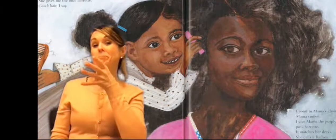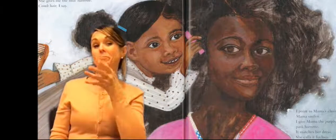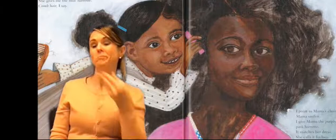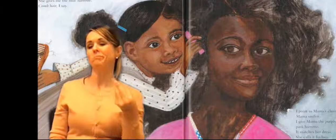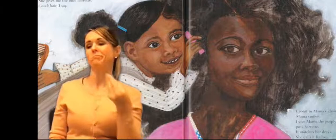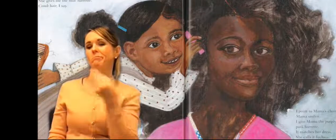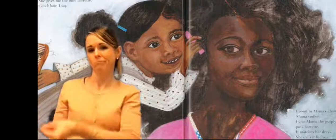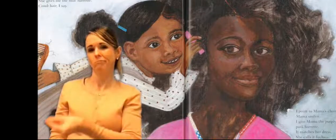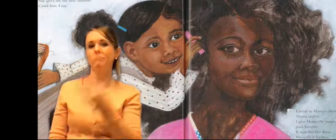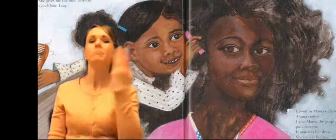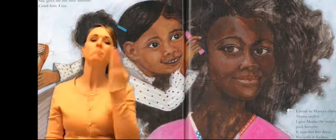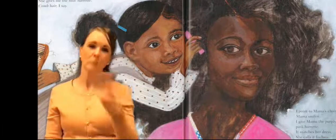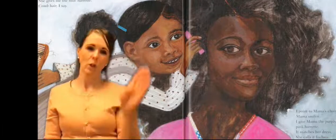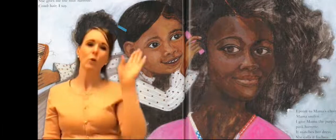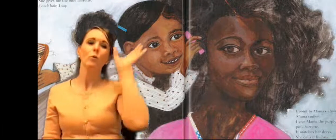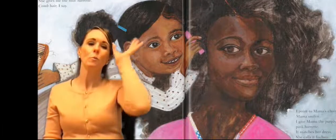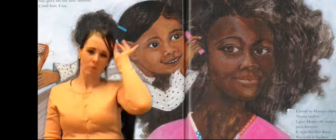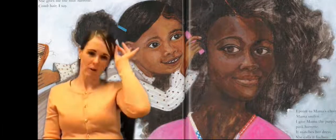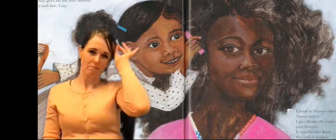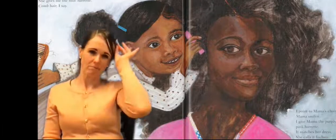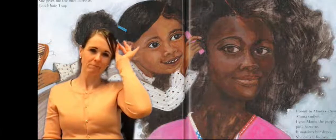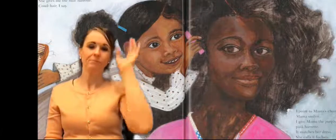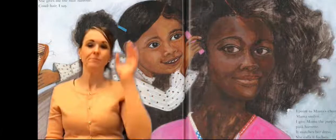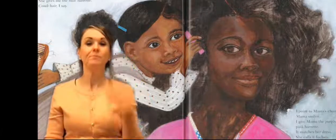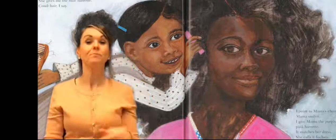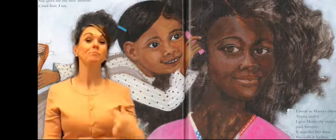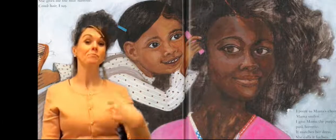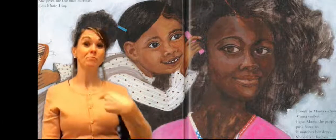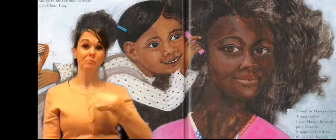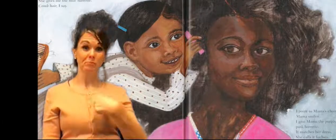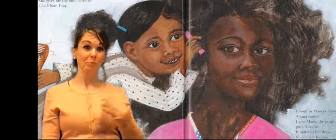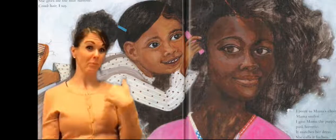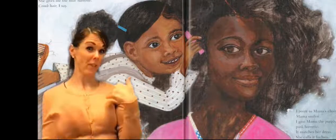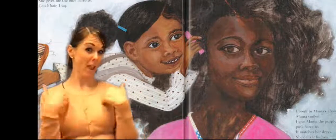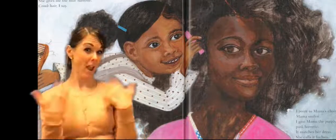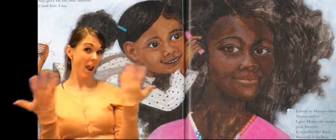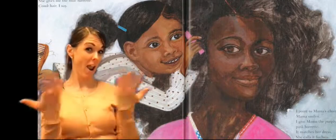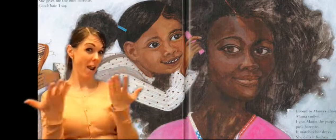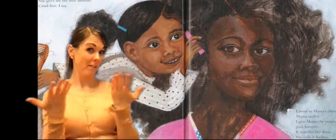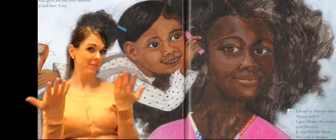something different. So Mama gives me the blue barrette.